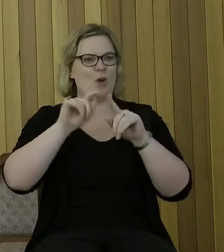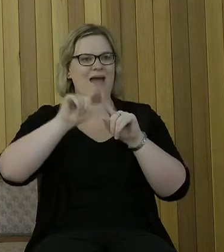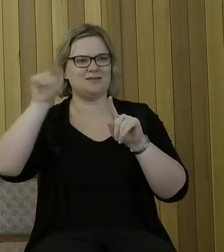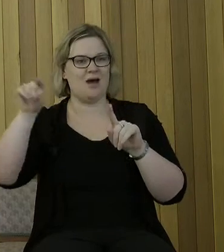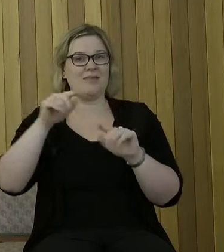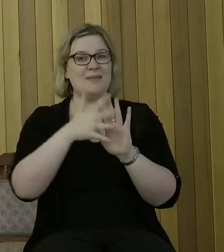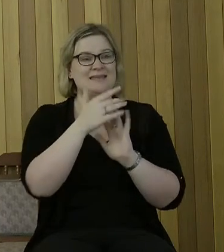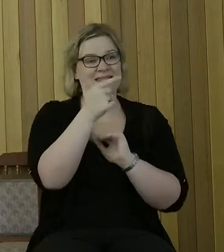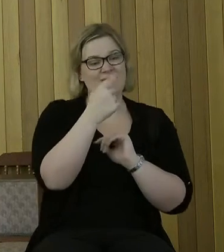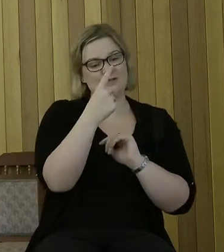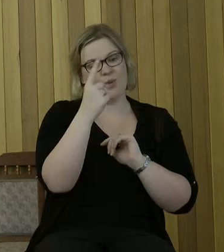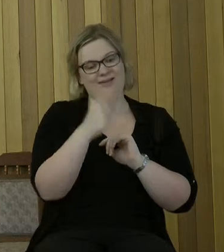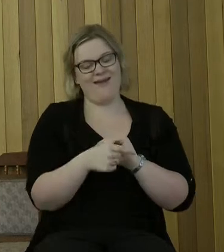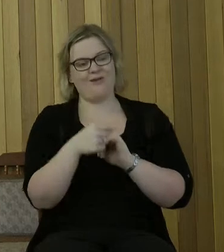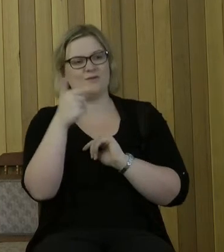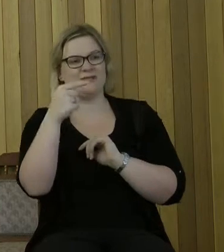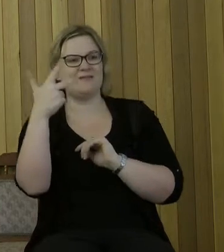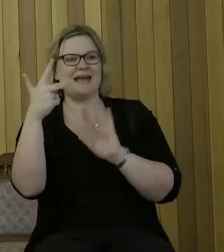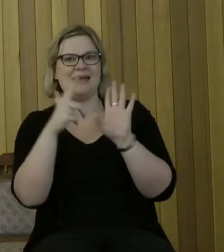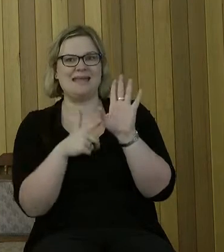years indoors.